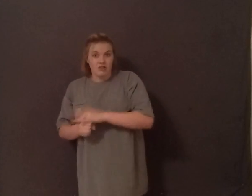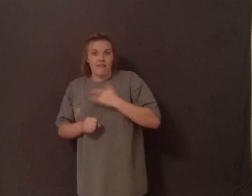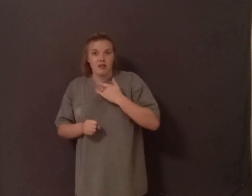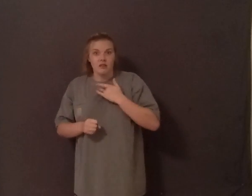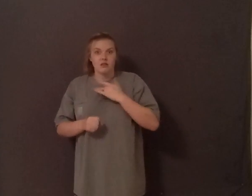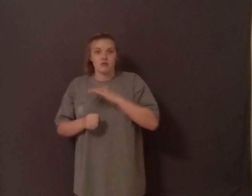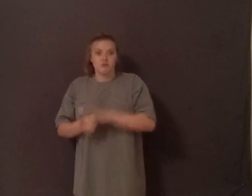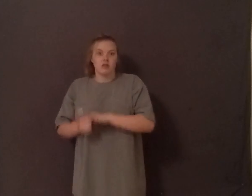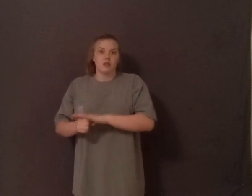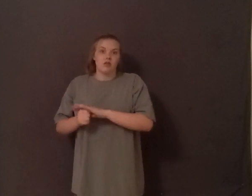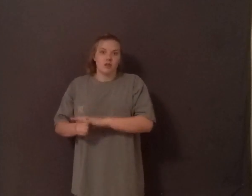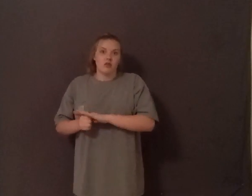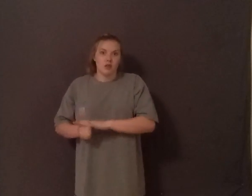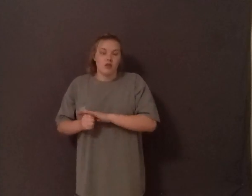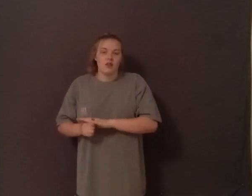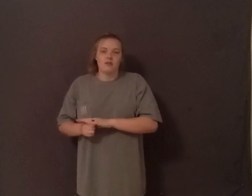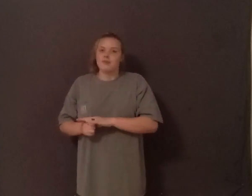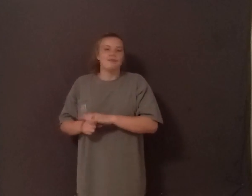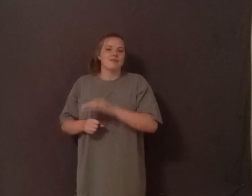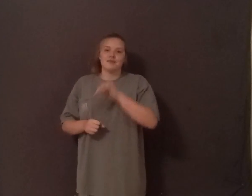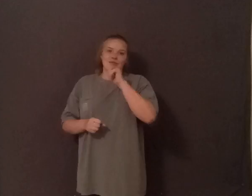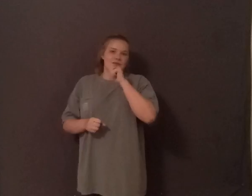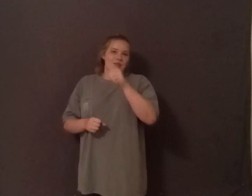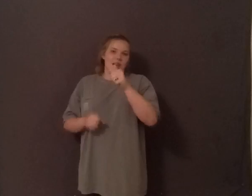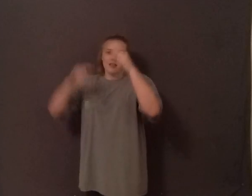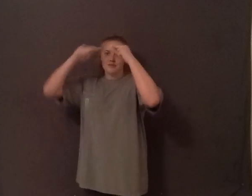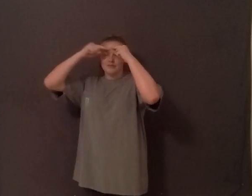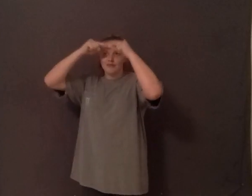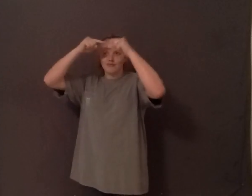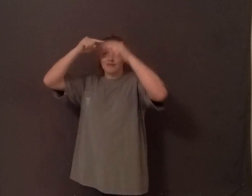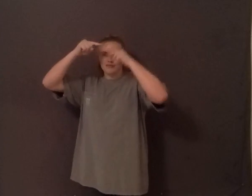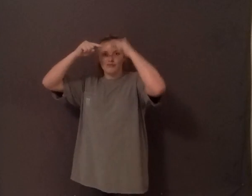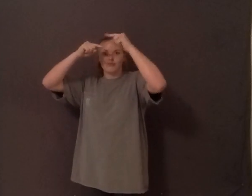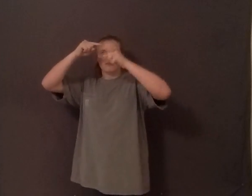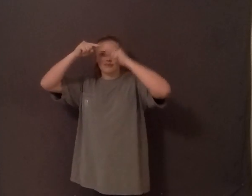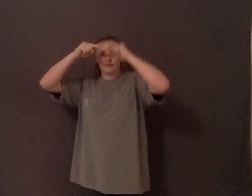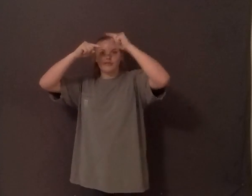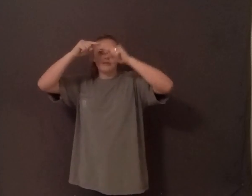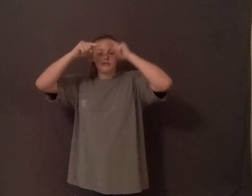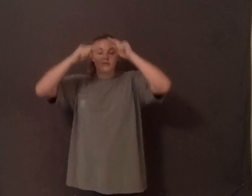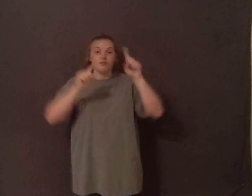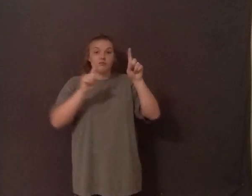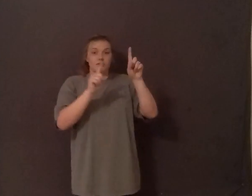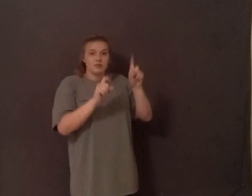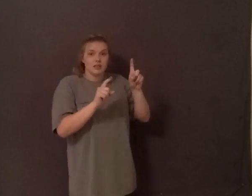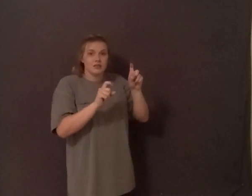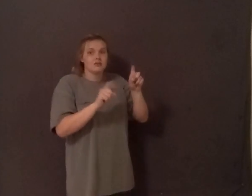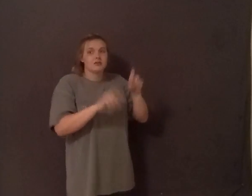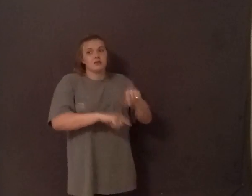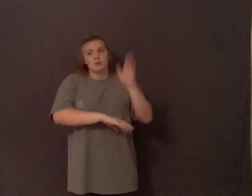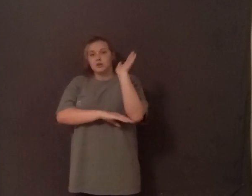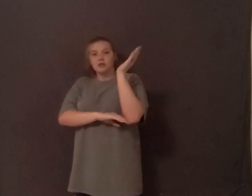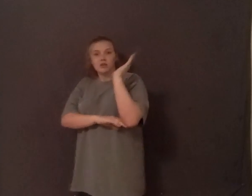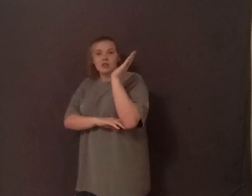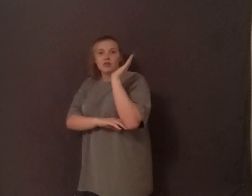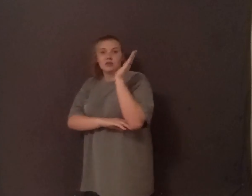the way cause and effect works. If you have a test coming up, or a client presentation coming up, or a date coming up,